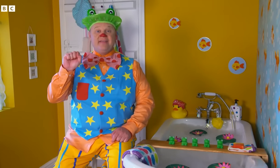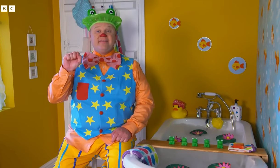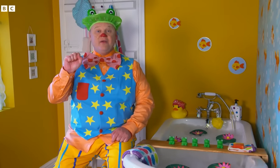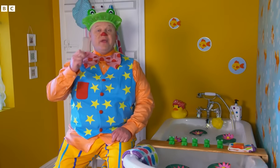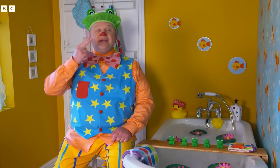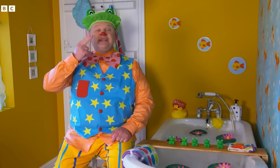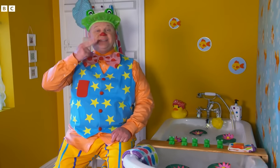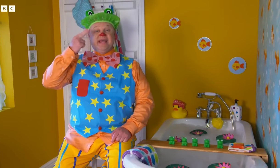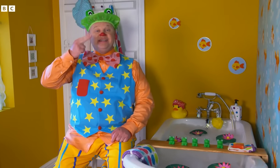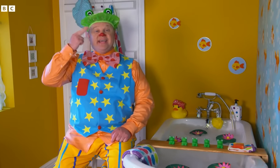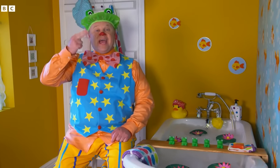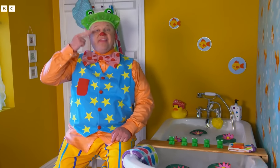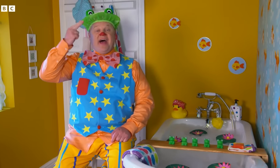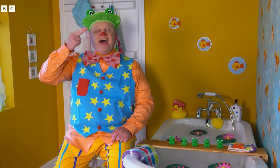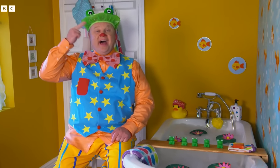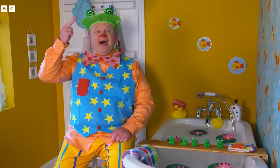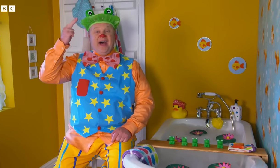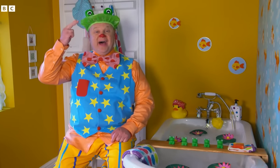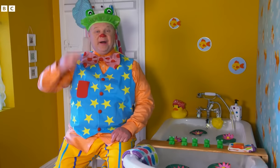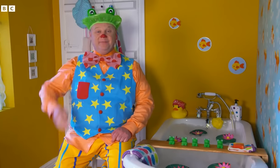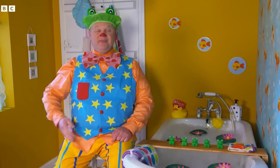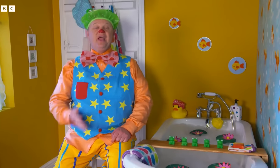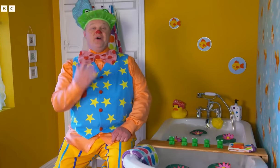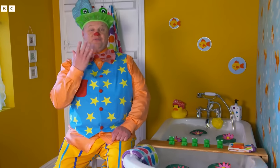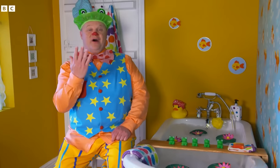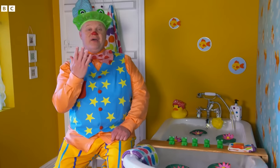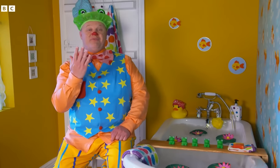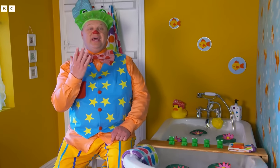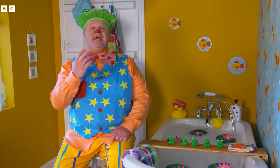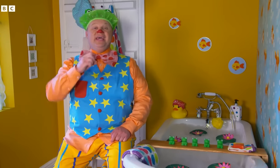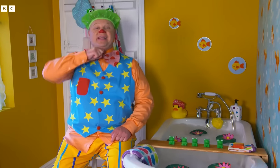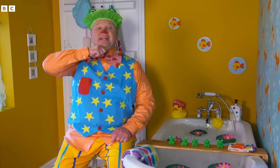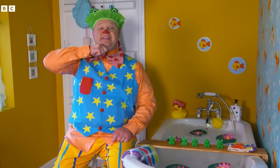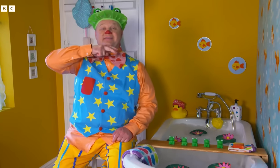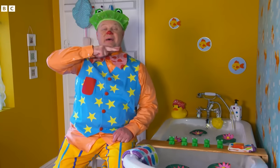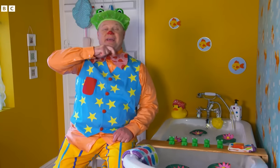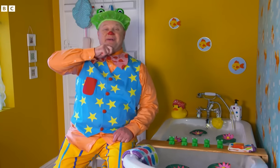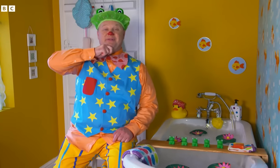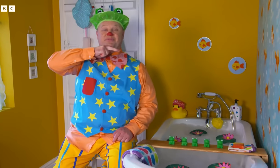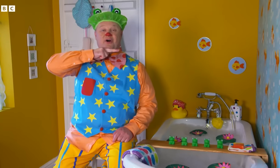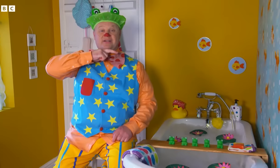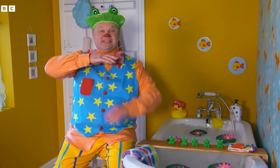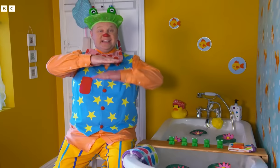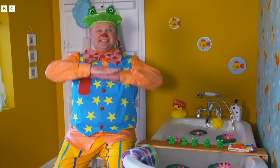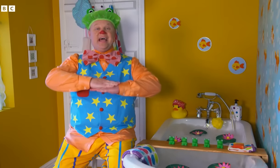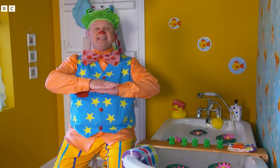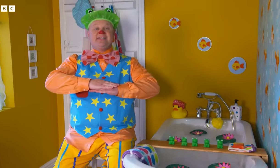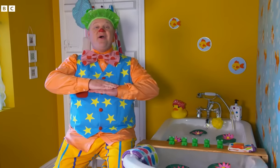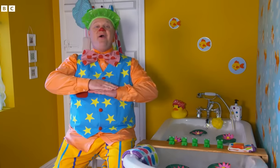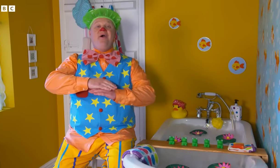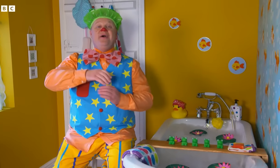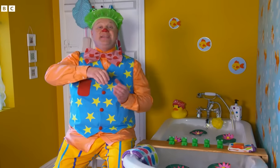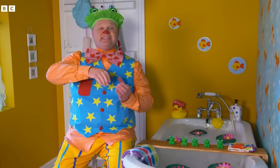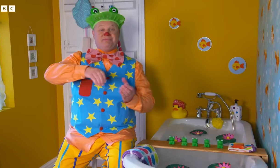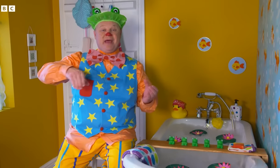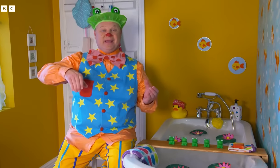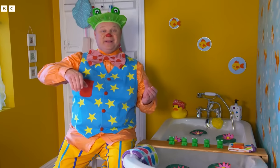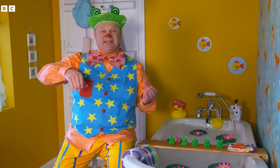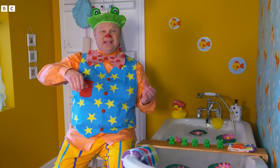Yes, we can sing together. Five little speckled frogs sat on a speckled